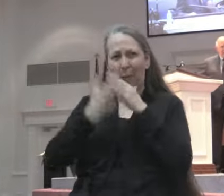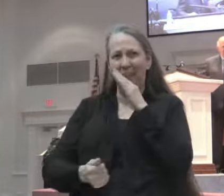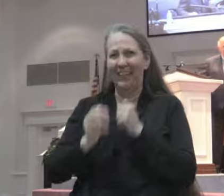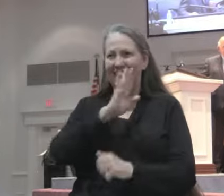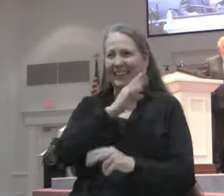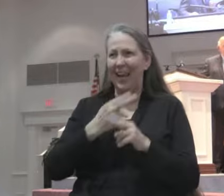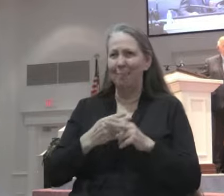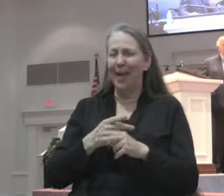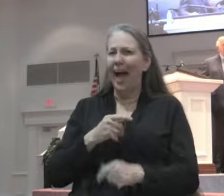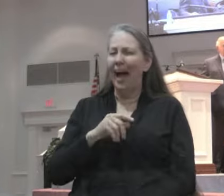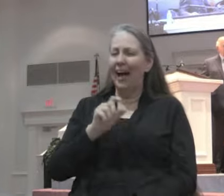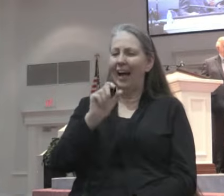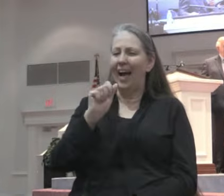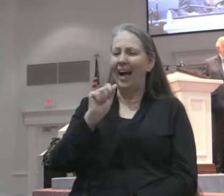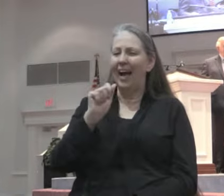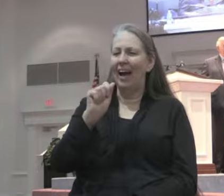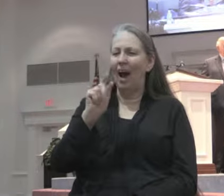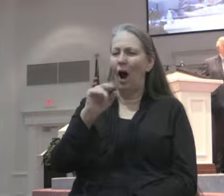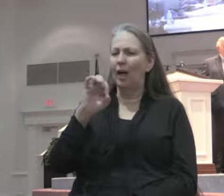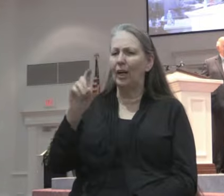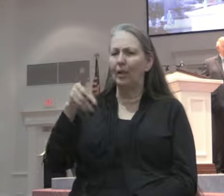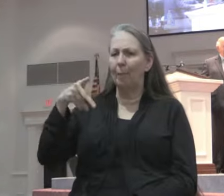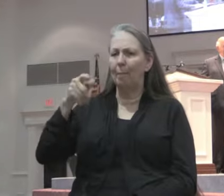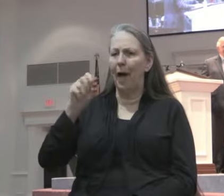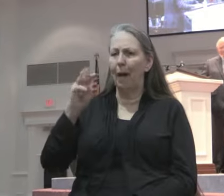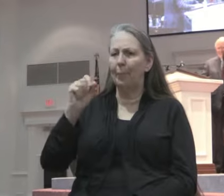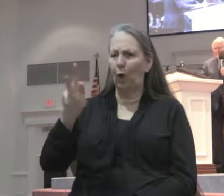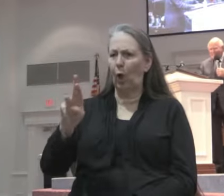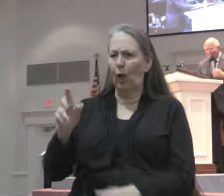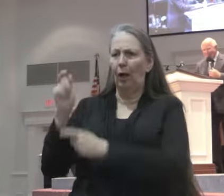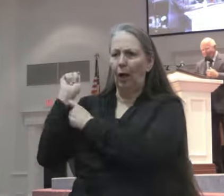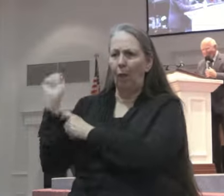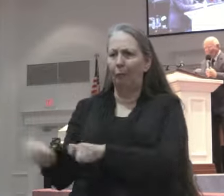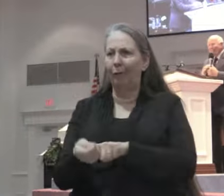I was trying to think Arnold and Palmer came up. I don't know why that happened.